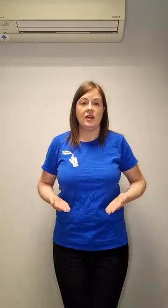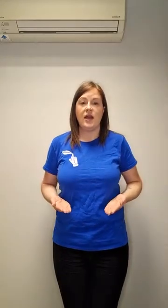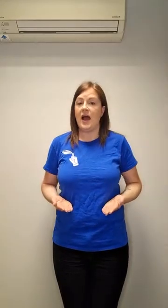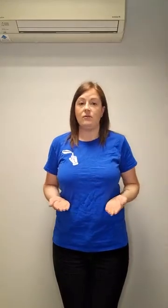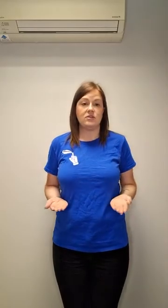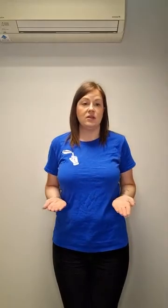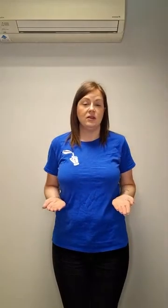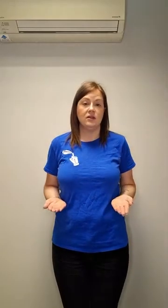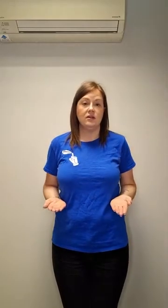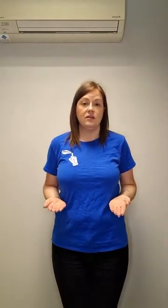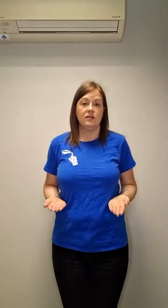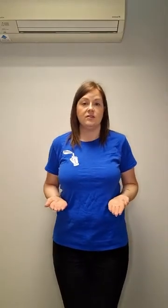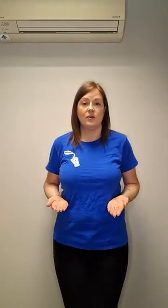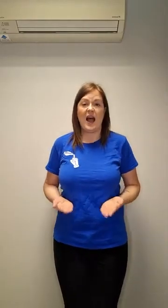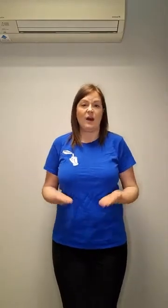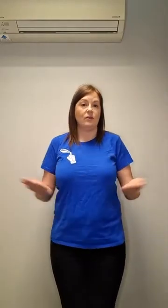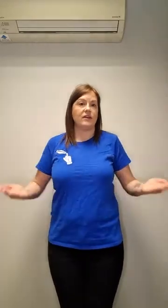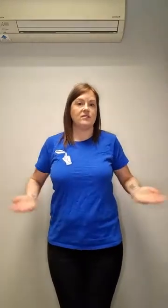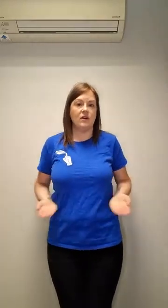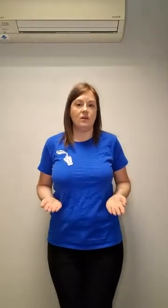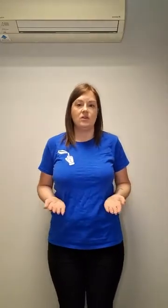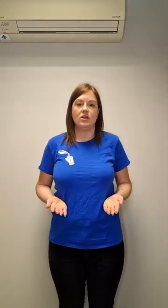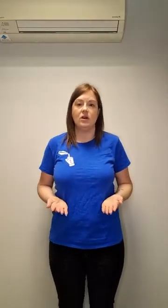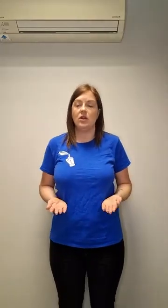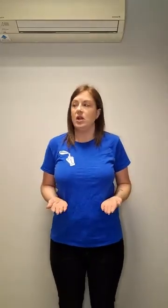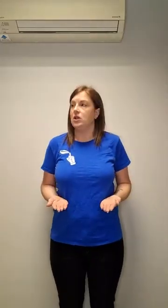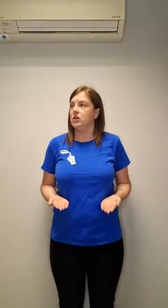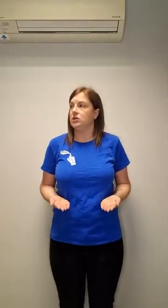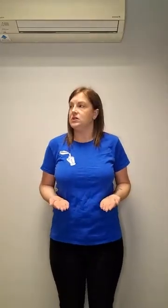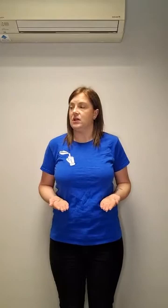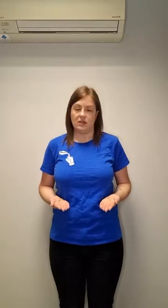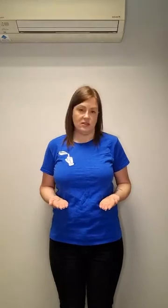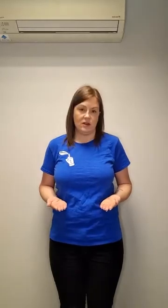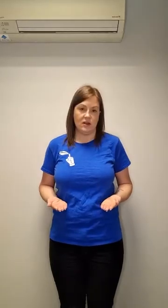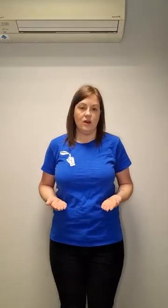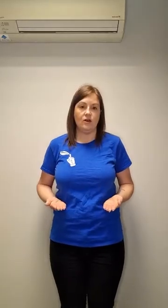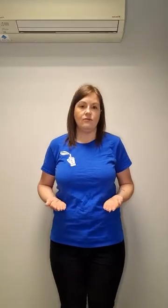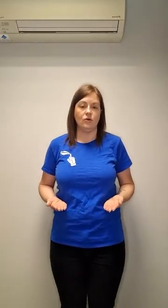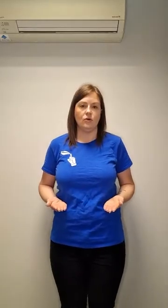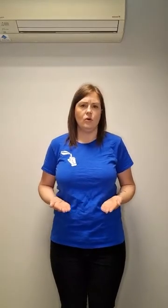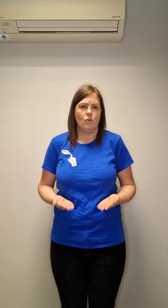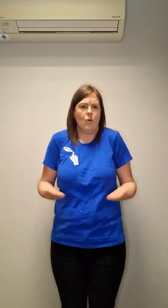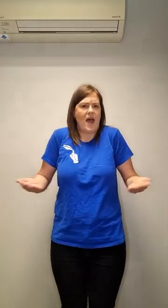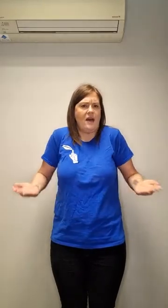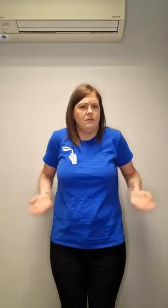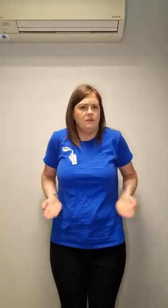Circling out, so out of our signing window, looks like the sign for where.